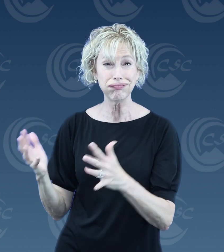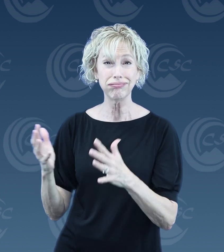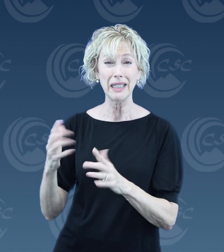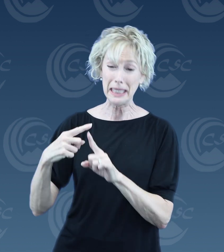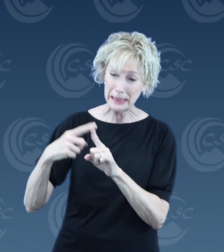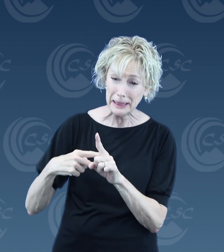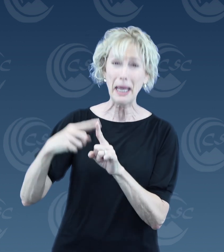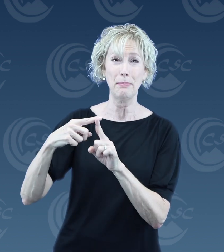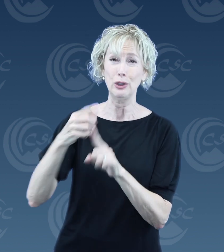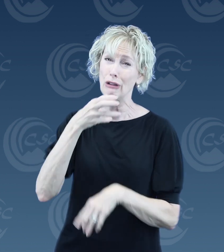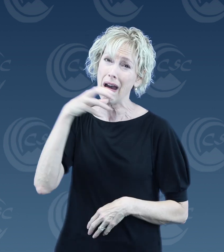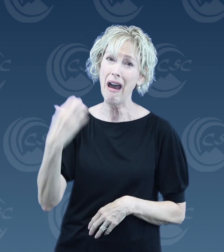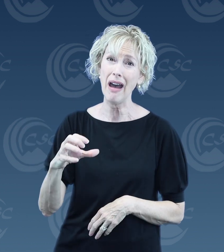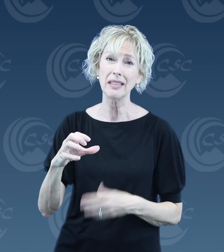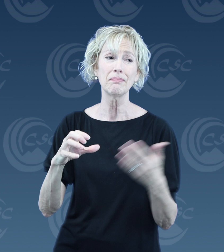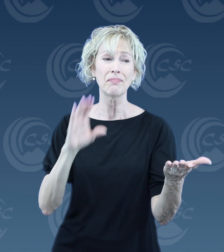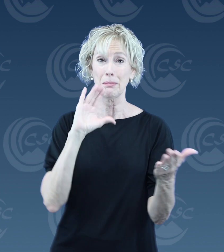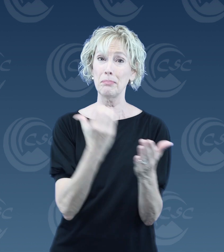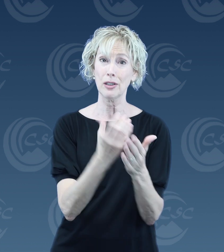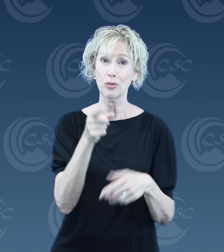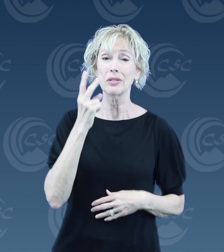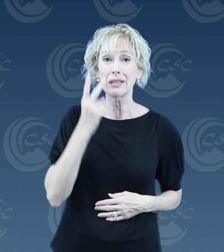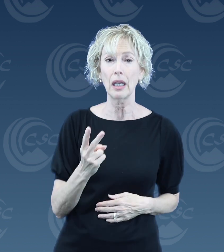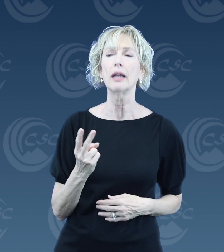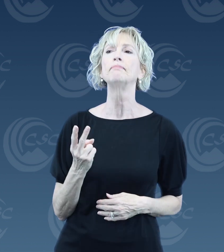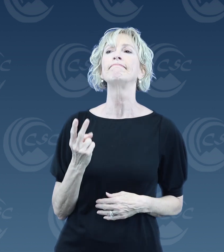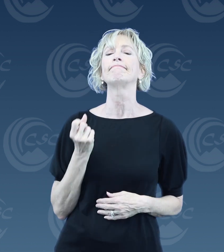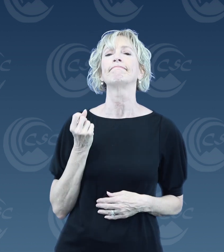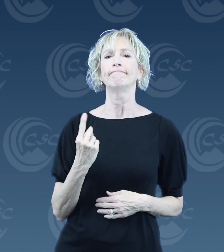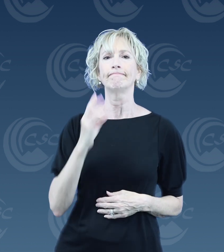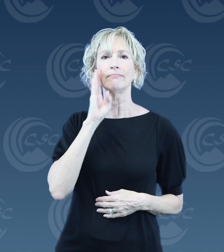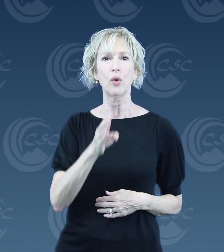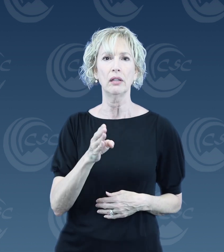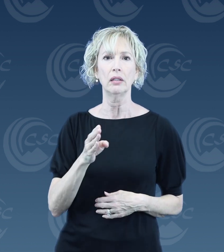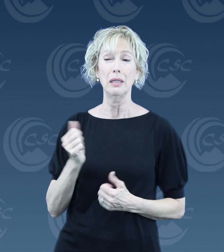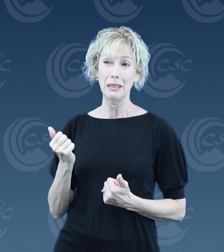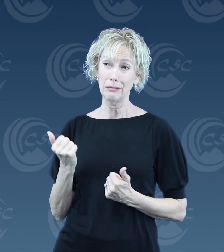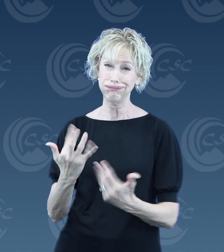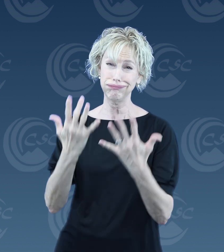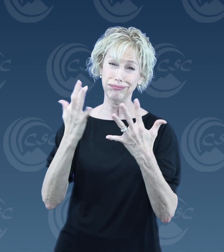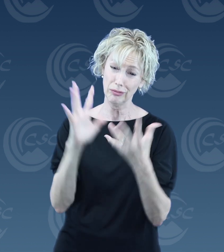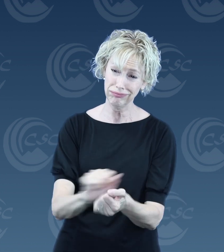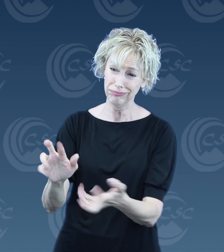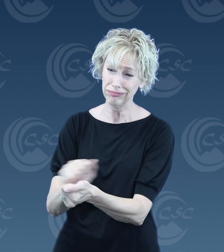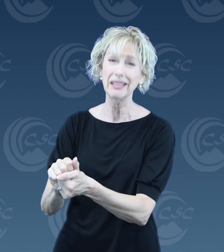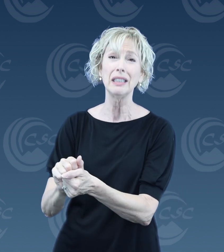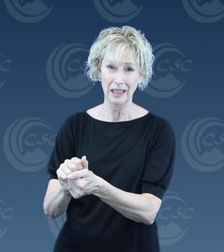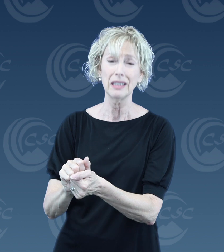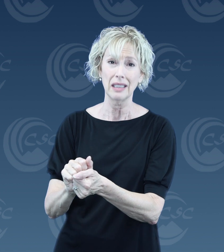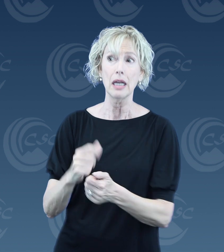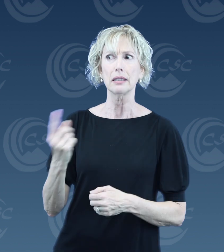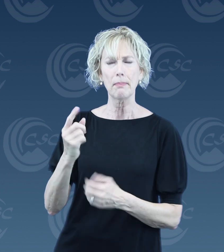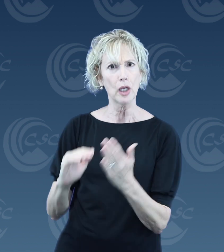1,000-degree temperatures, ultimately all the pictures that you will see will be easy to understand, because that level of destruction in a fire hurricane,